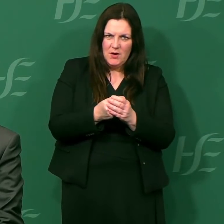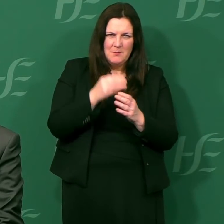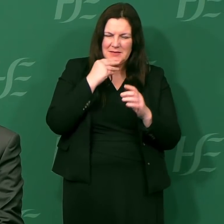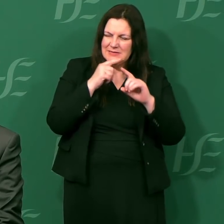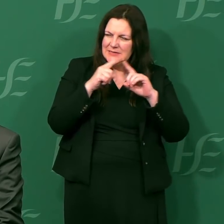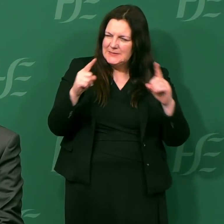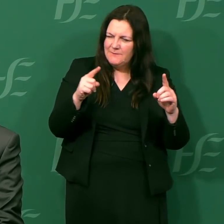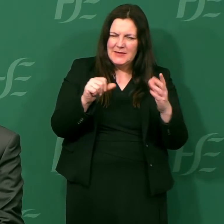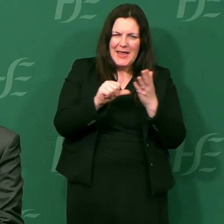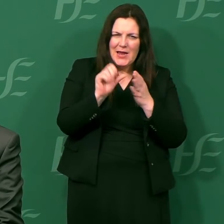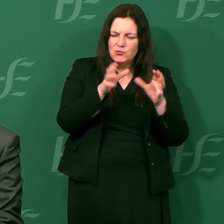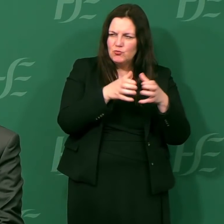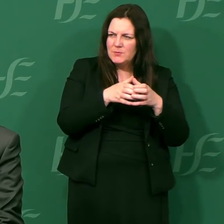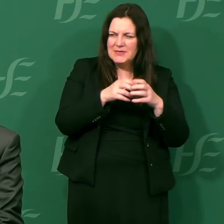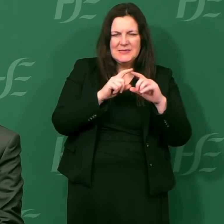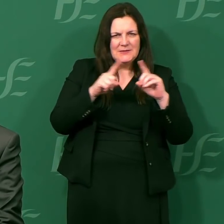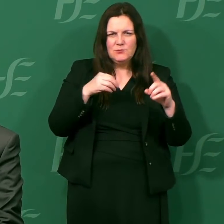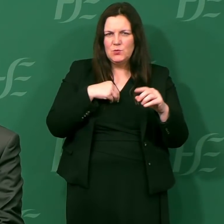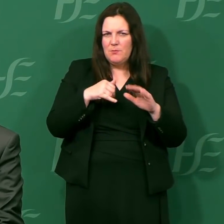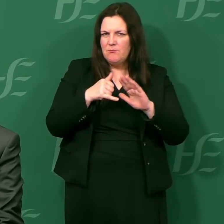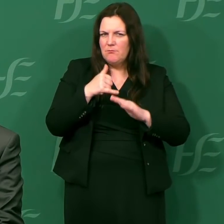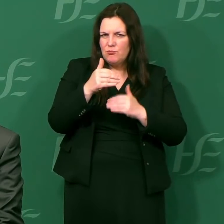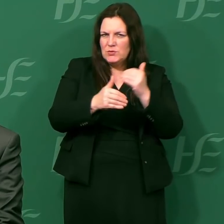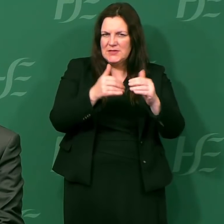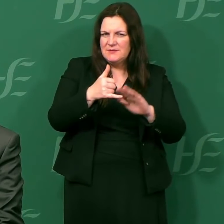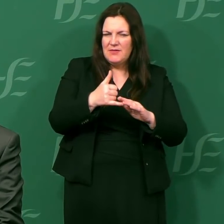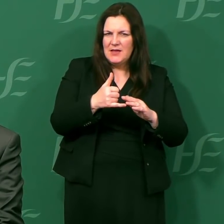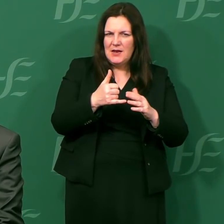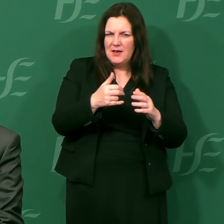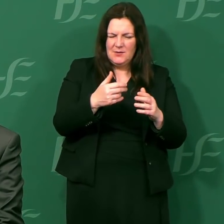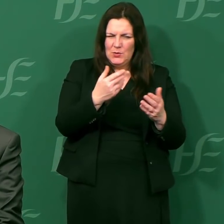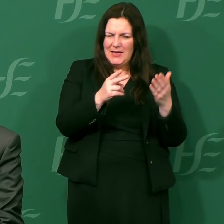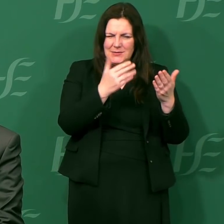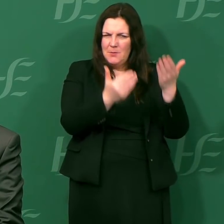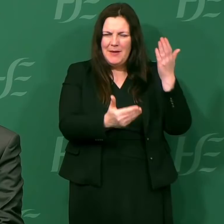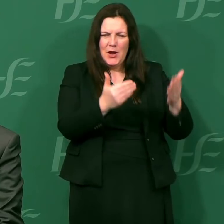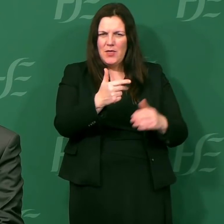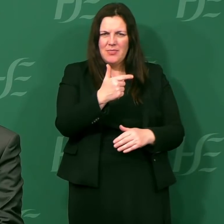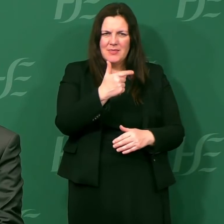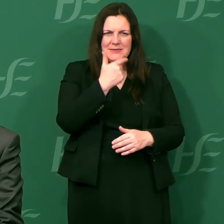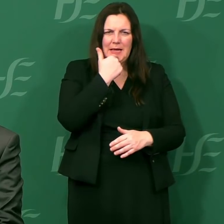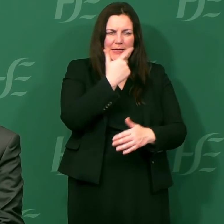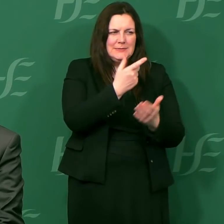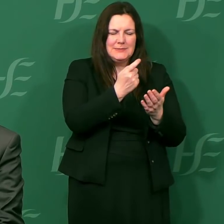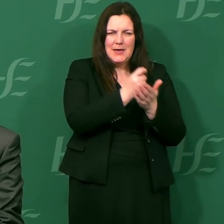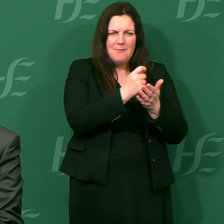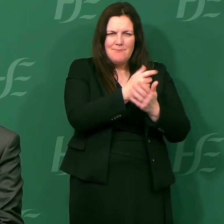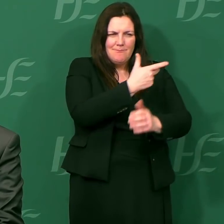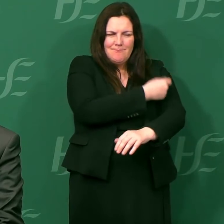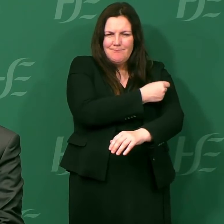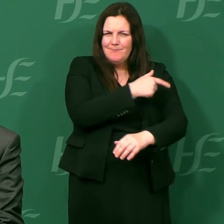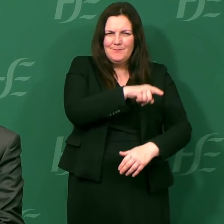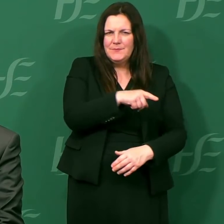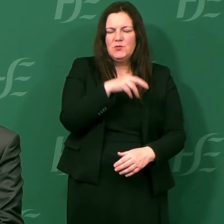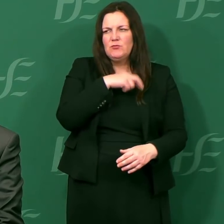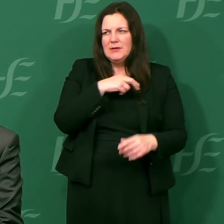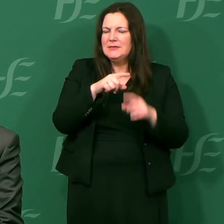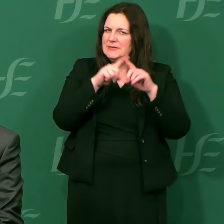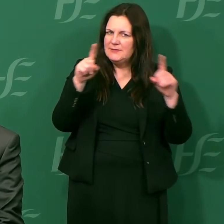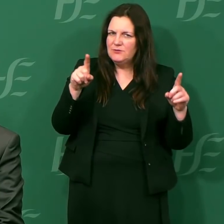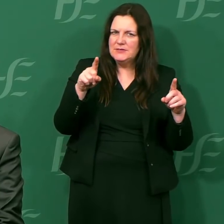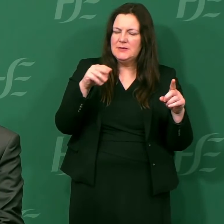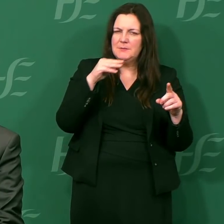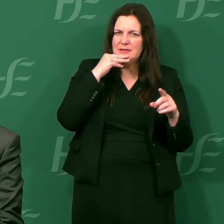different processes at this time versus the last time. It's not actually like for like. You can only go to a vaccination centre, which primarily occurred the last time. The last